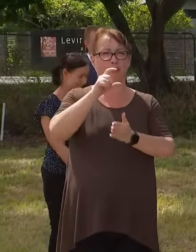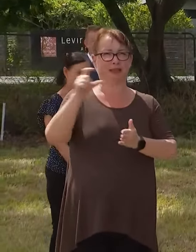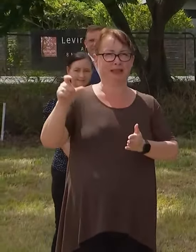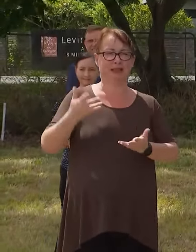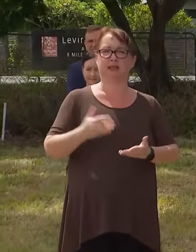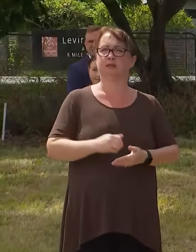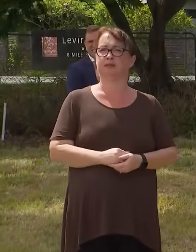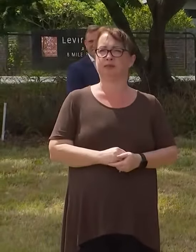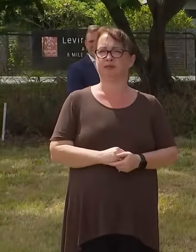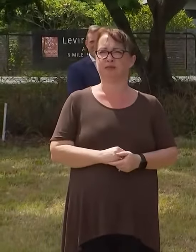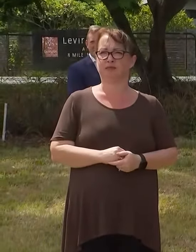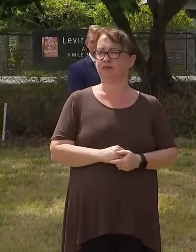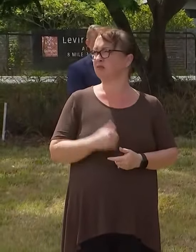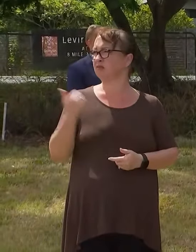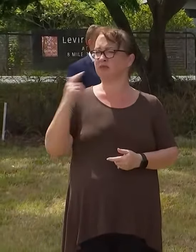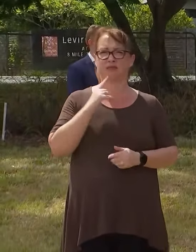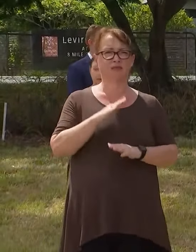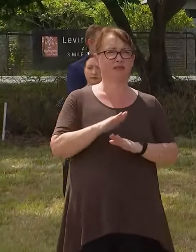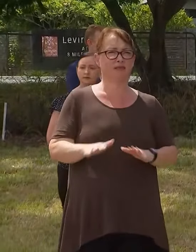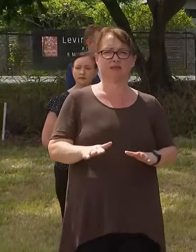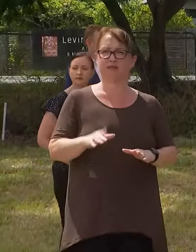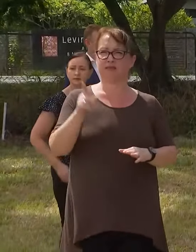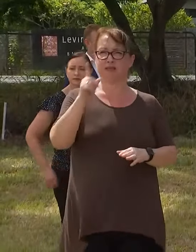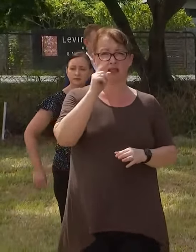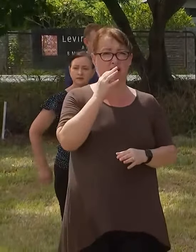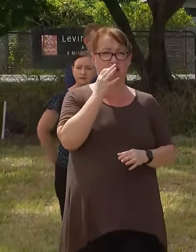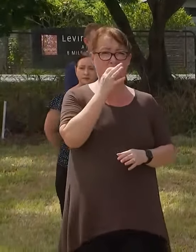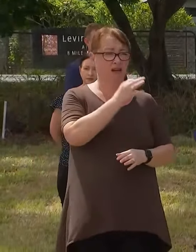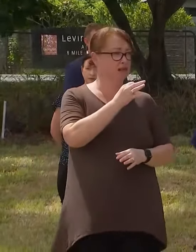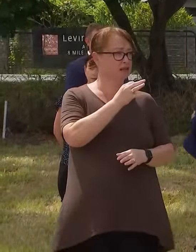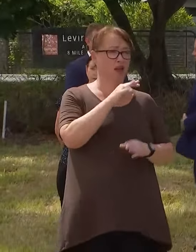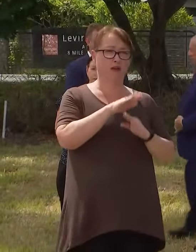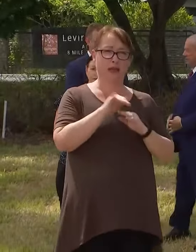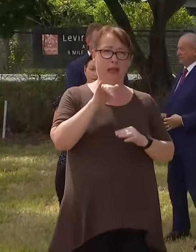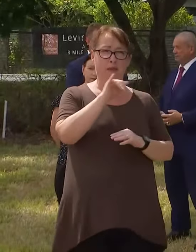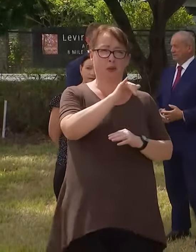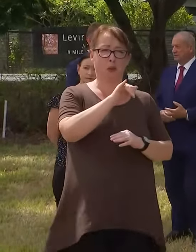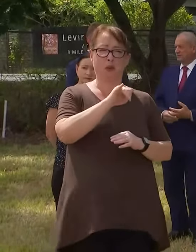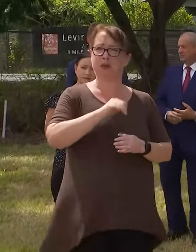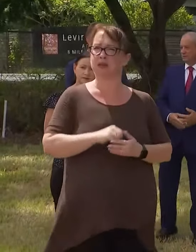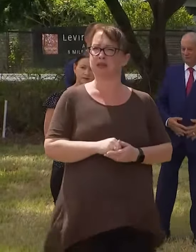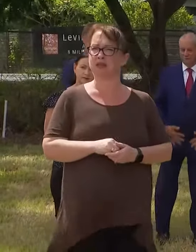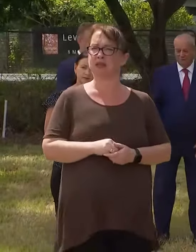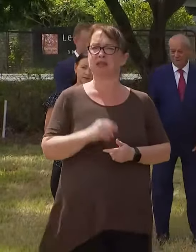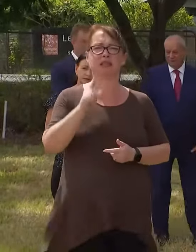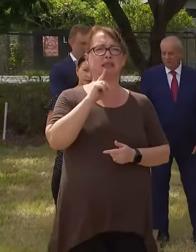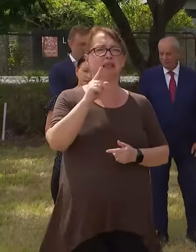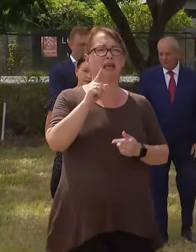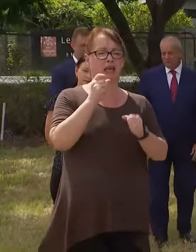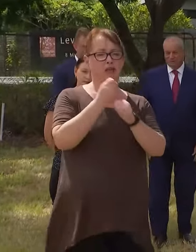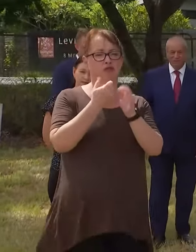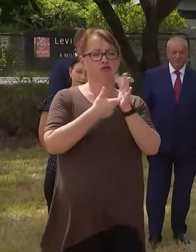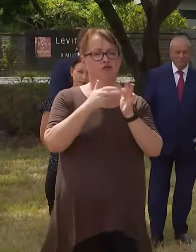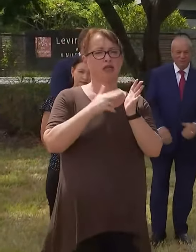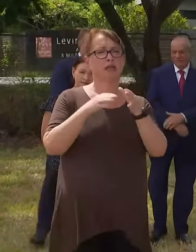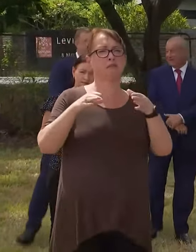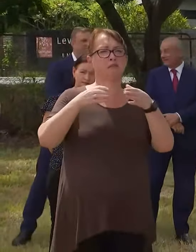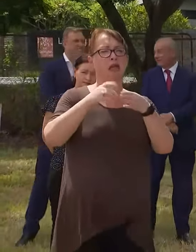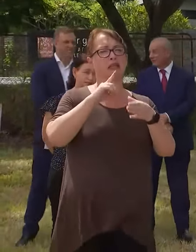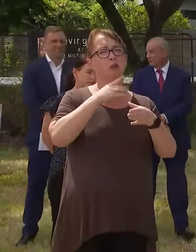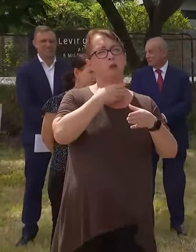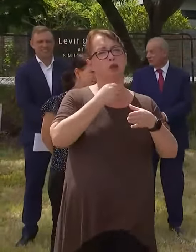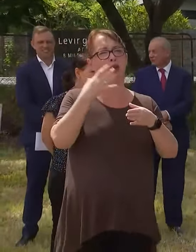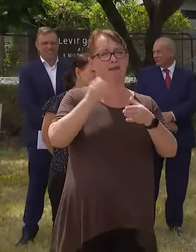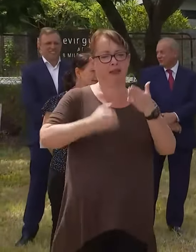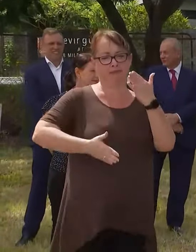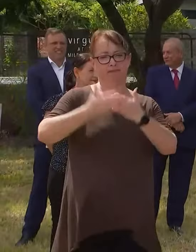question about the airport, if I could ask the Premier. Which airport? About the Brisbane airport. Yep. The Greens saying that they wish that there was a curfew in